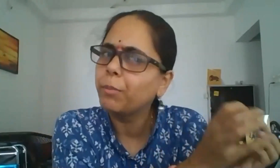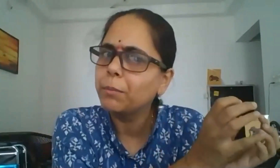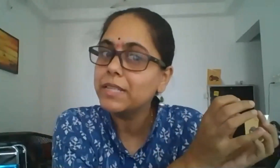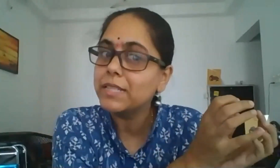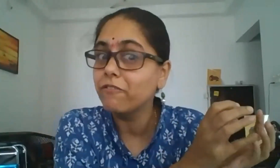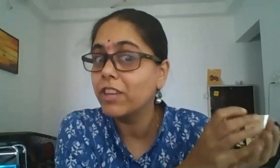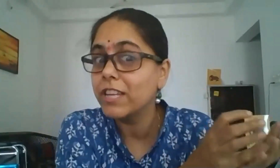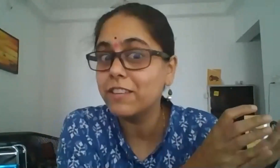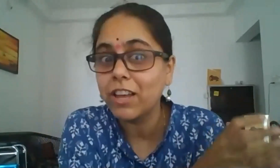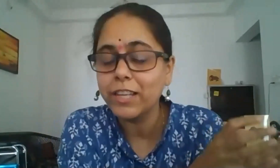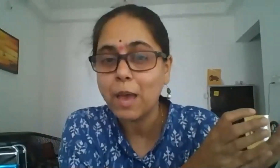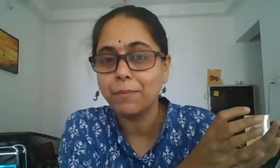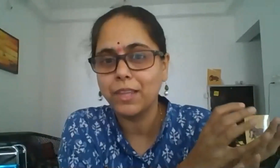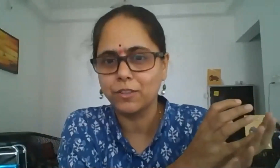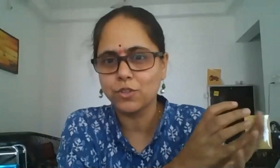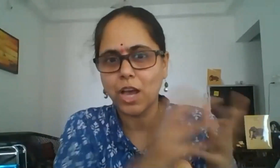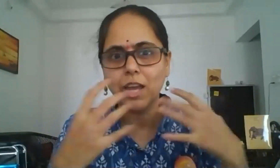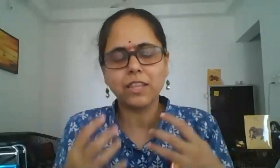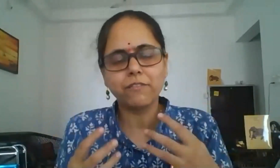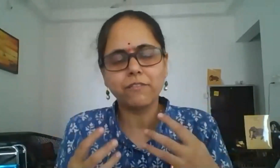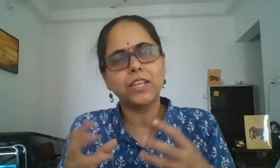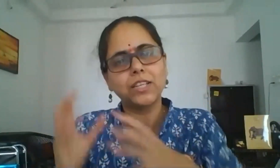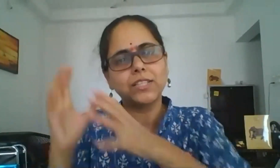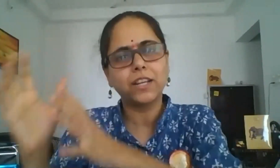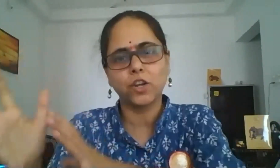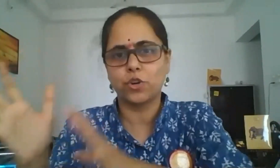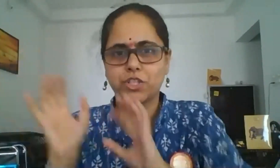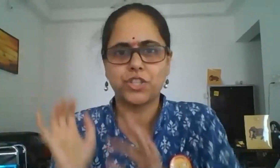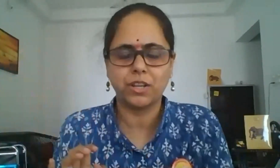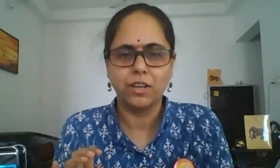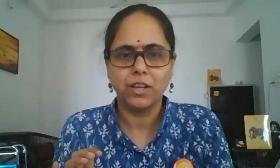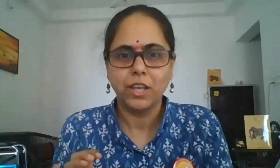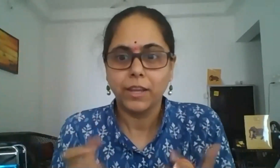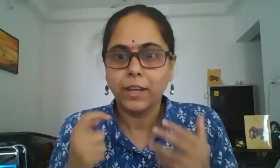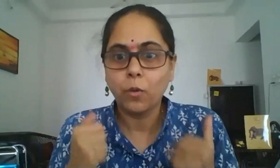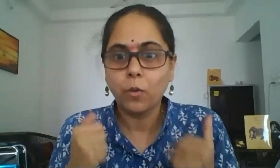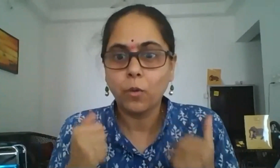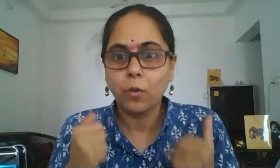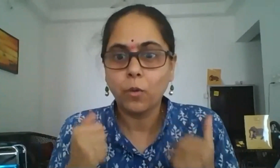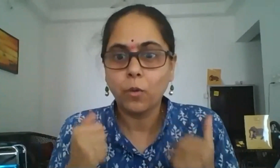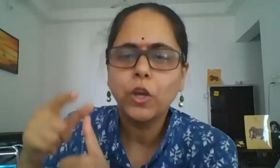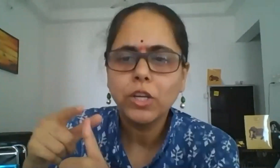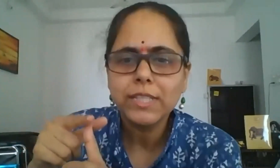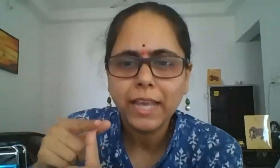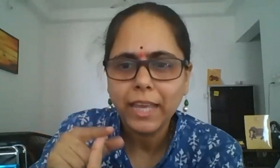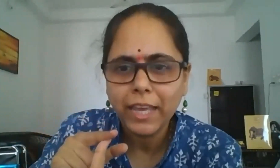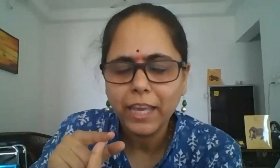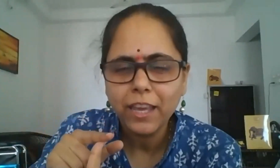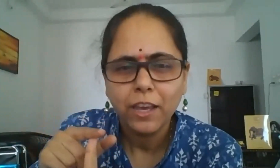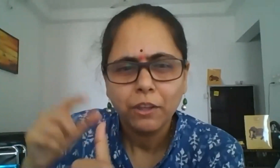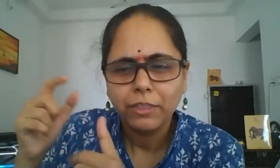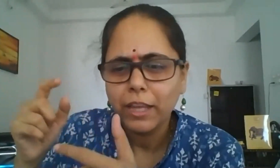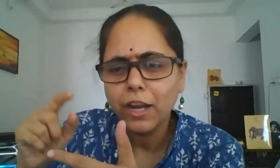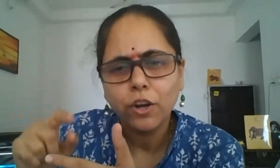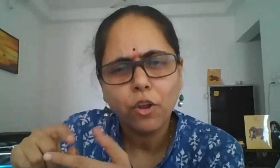me saying, when is Diwali happening? So our Diwali is at Karunashraya. Now, because there are a lot